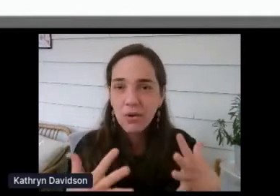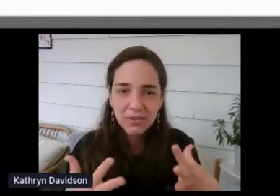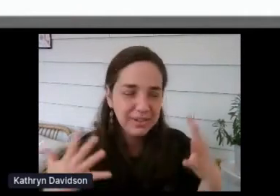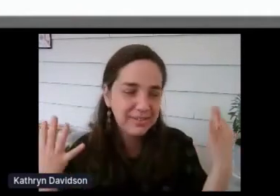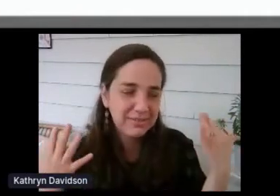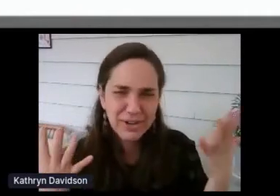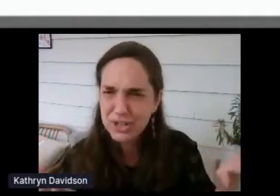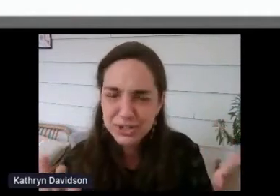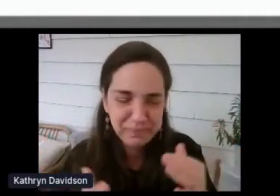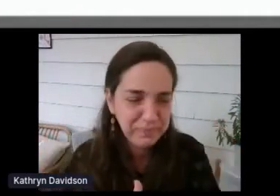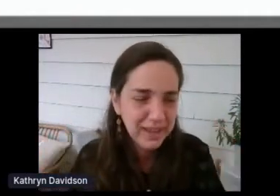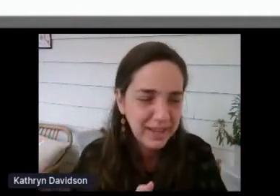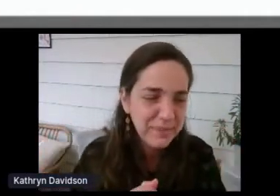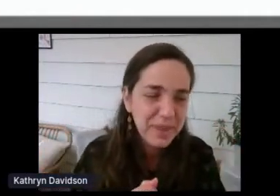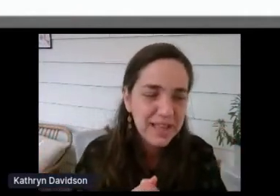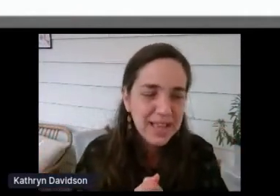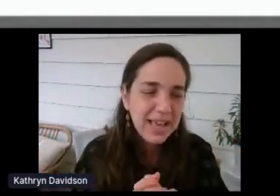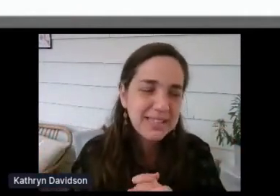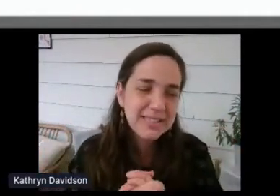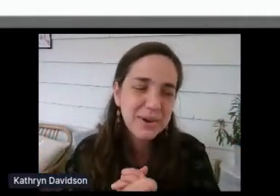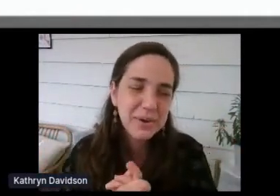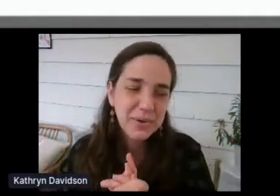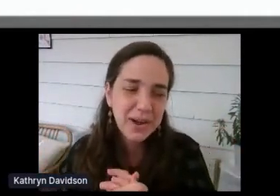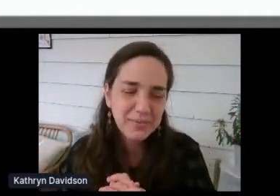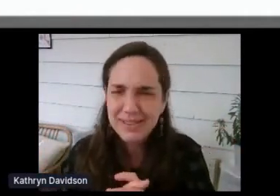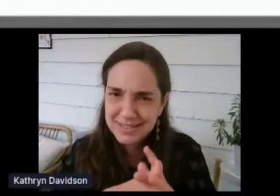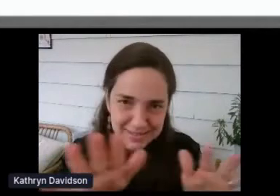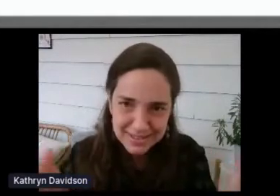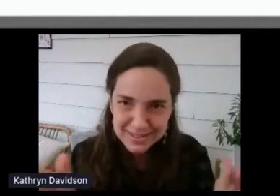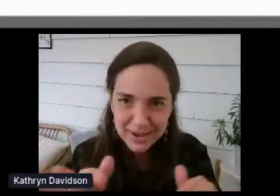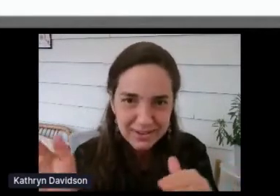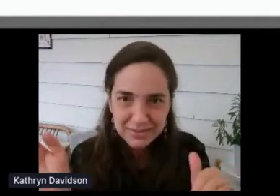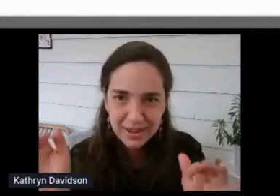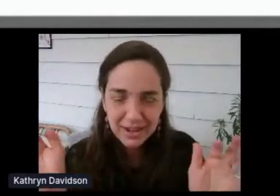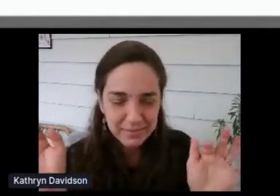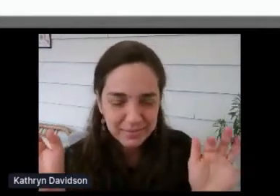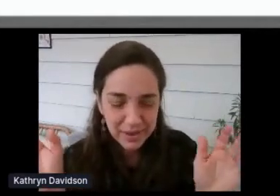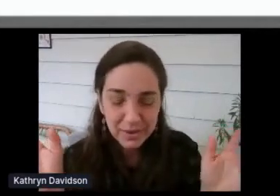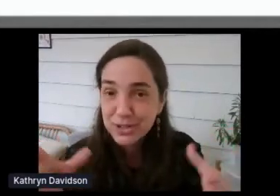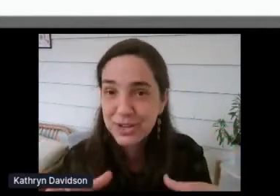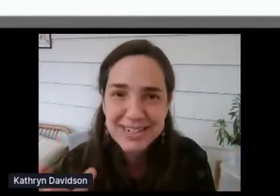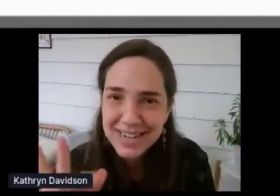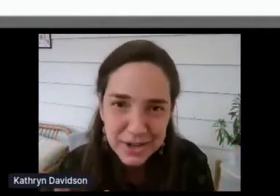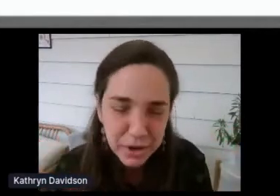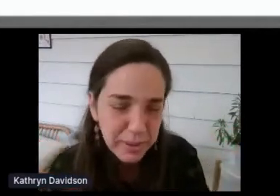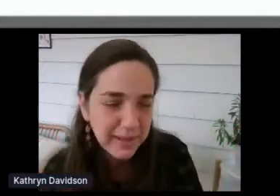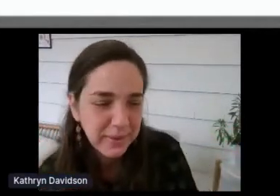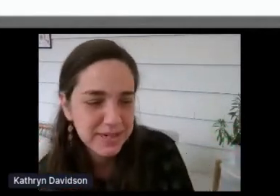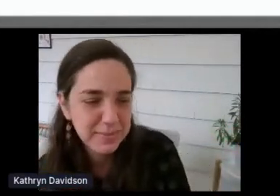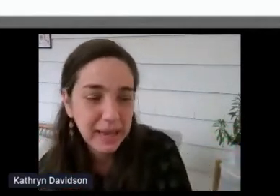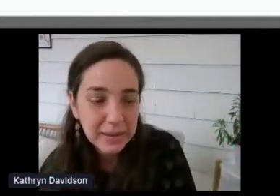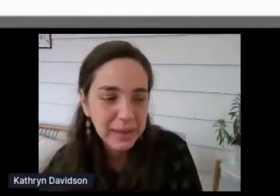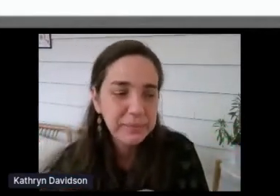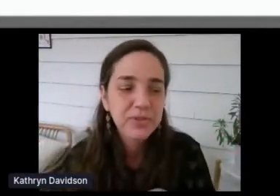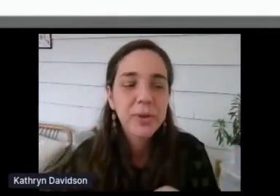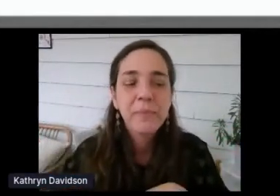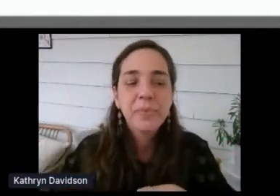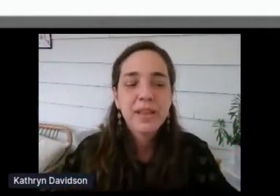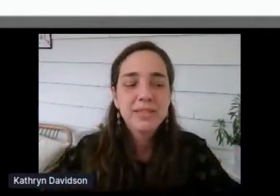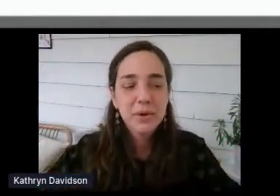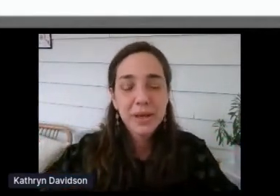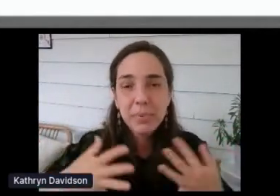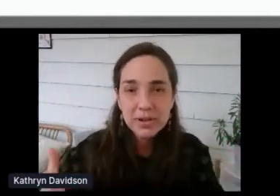like in French. And this is not restricted to Indo-European languages by any